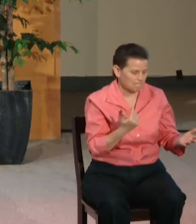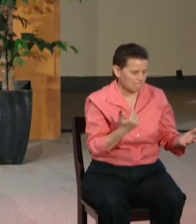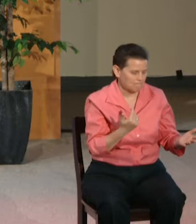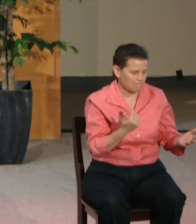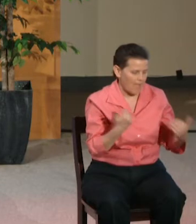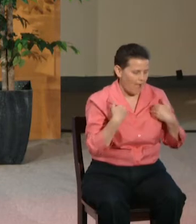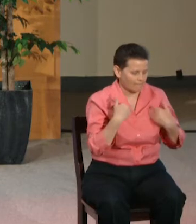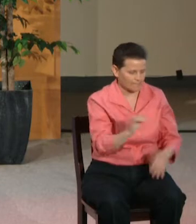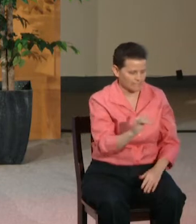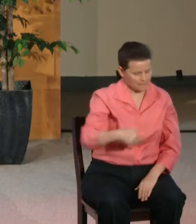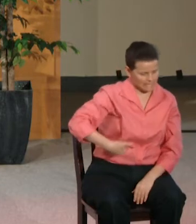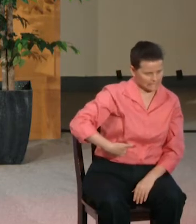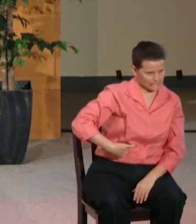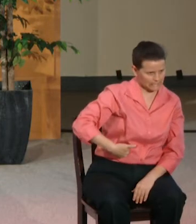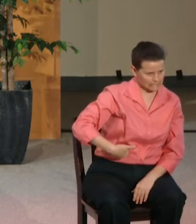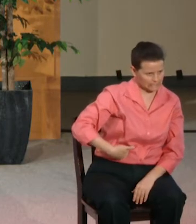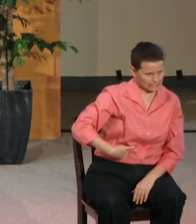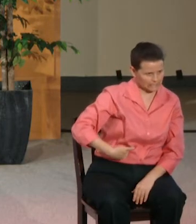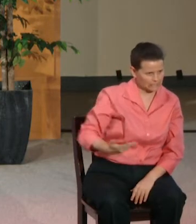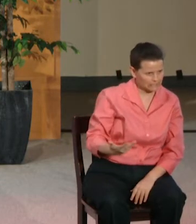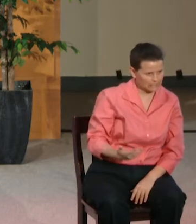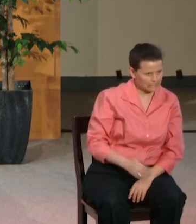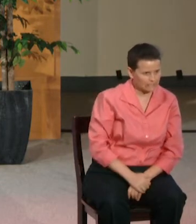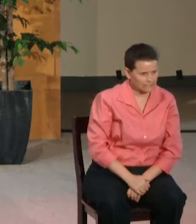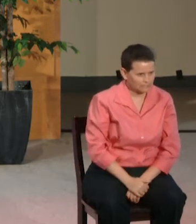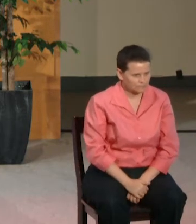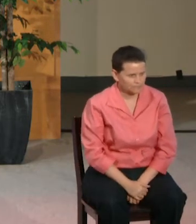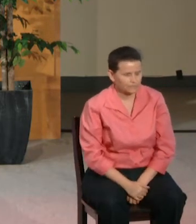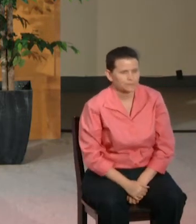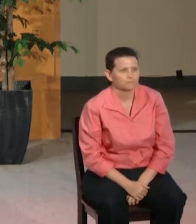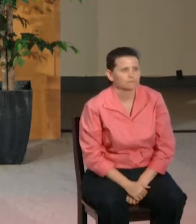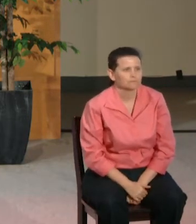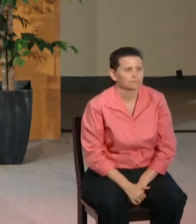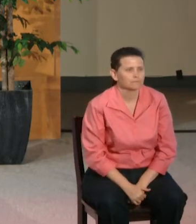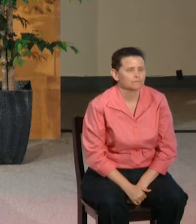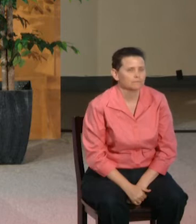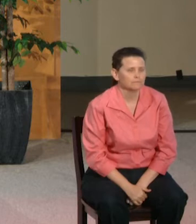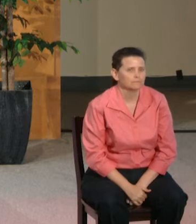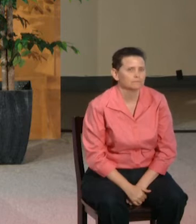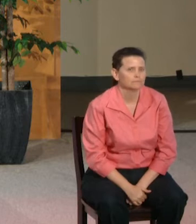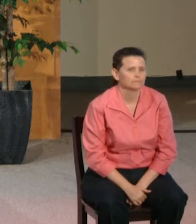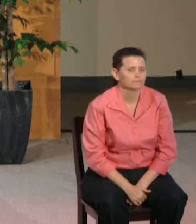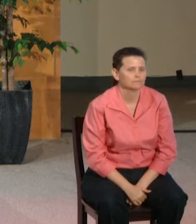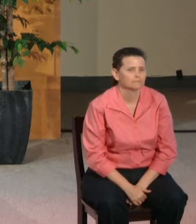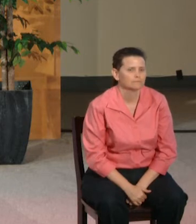just sit there on the equivalent of a floating ice island. And as that